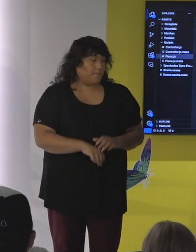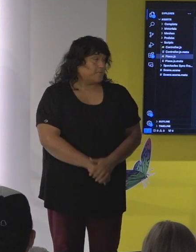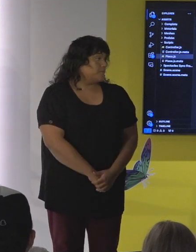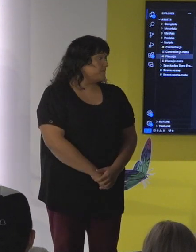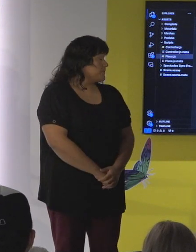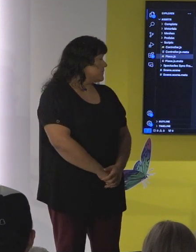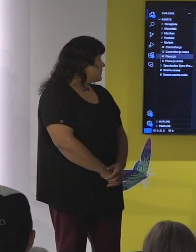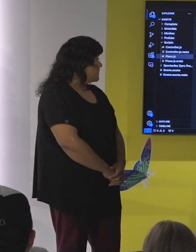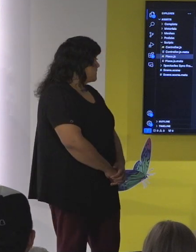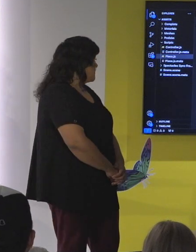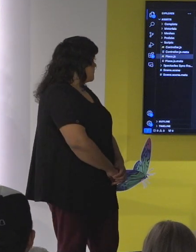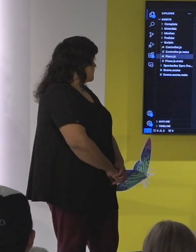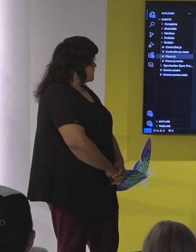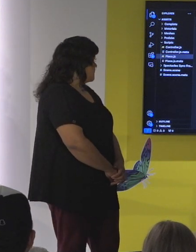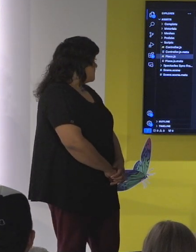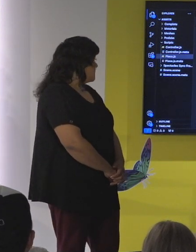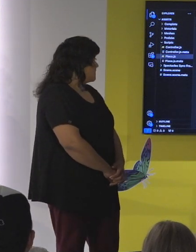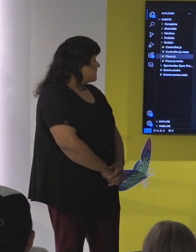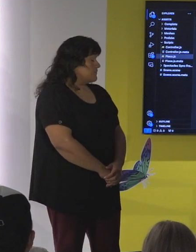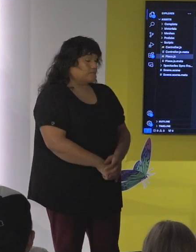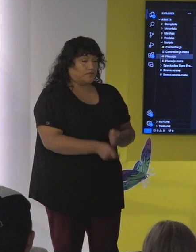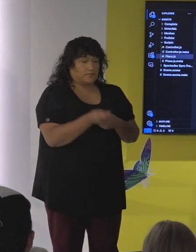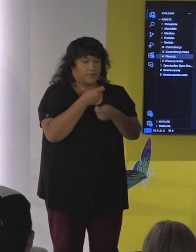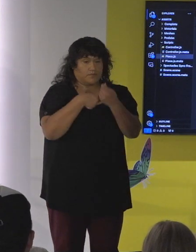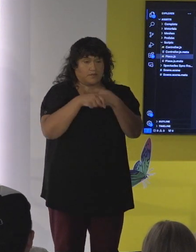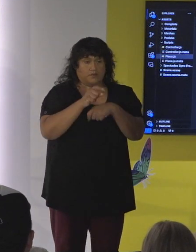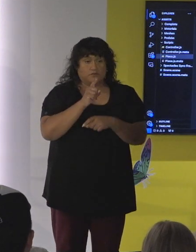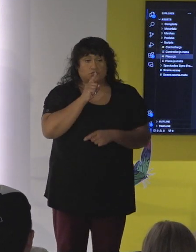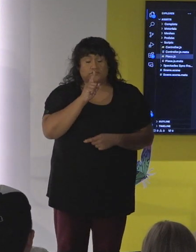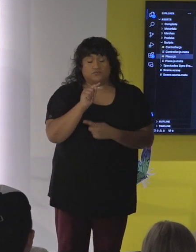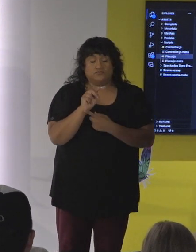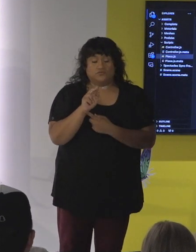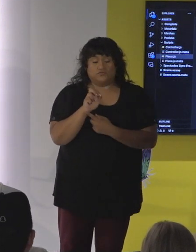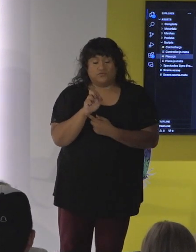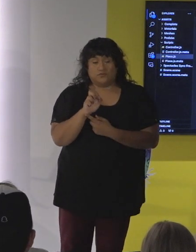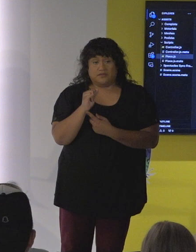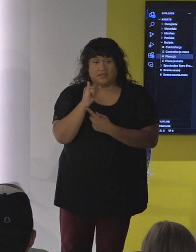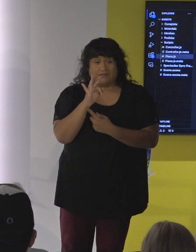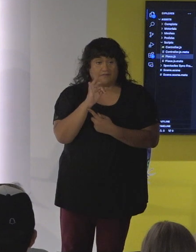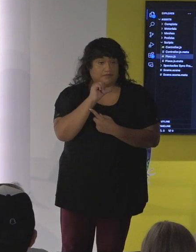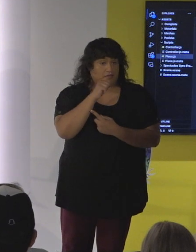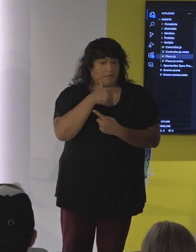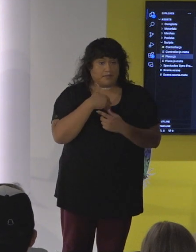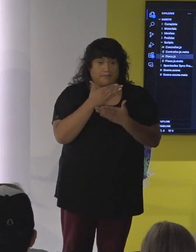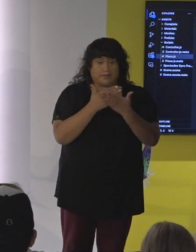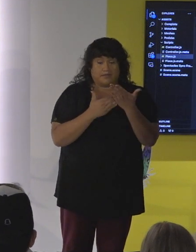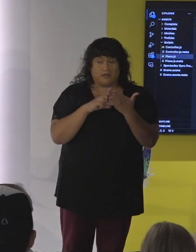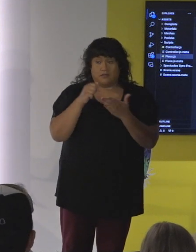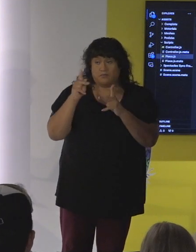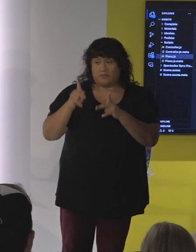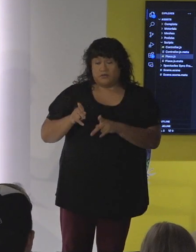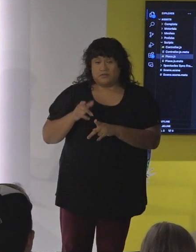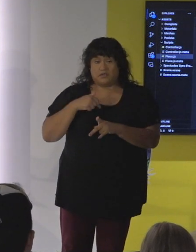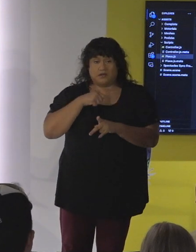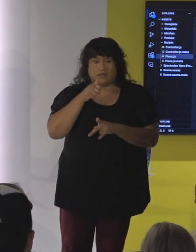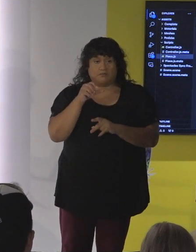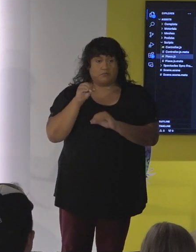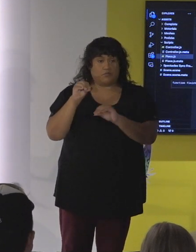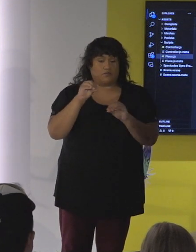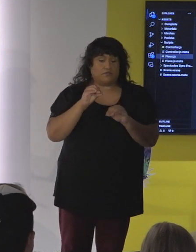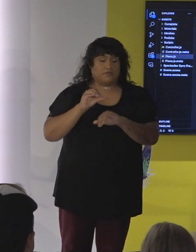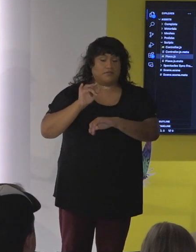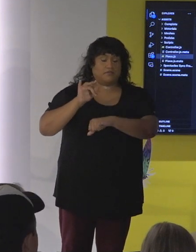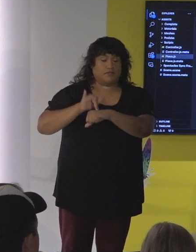I'm going to set can translate to true. And if it's not my piece, it's somebody else's piece, then I don't get to move it. So we're going to set that to